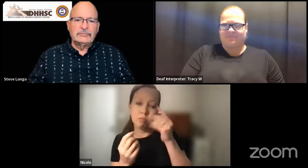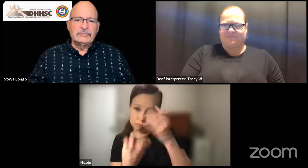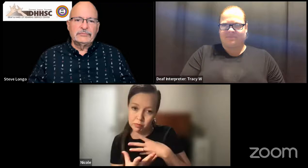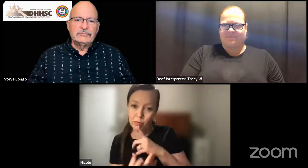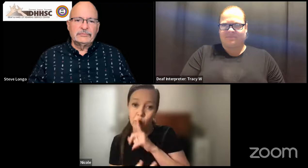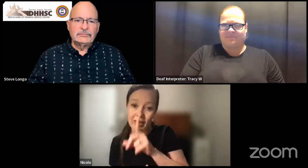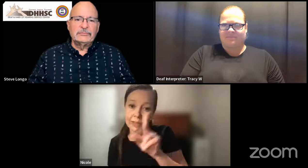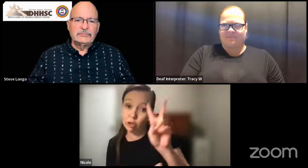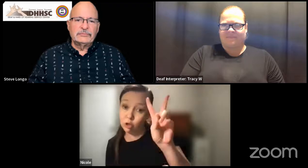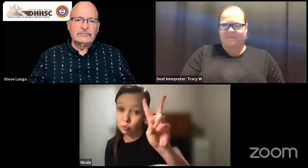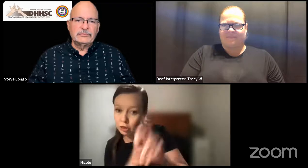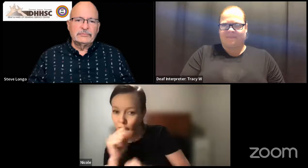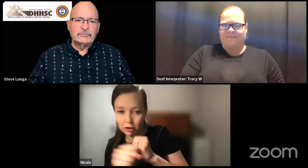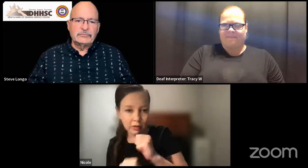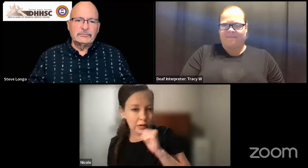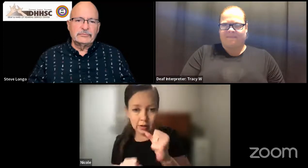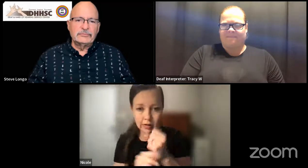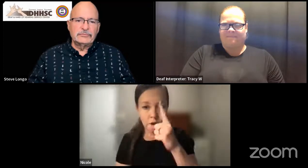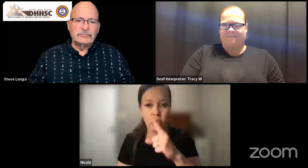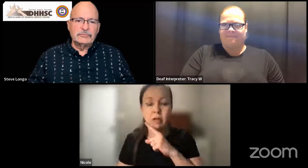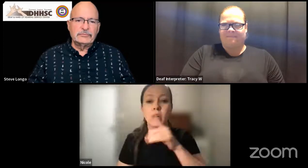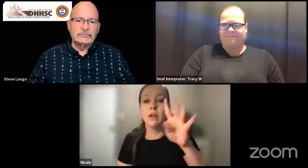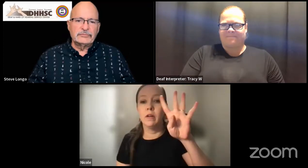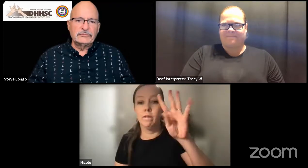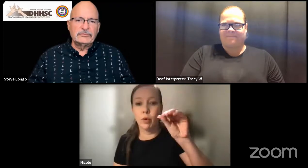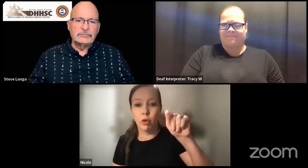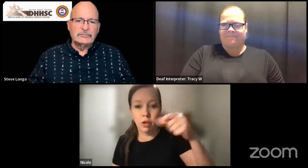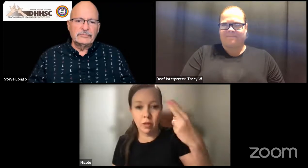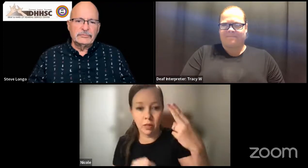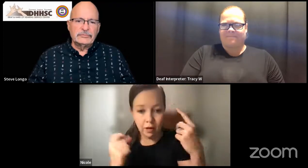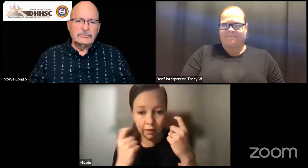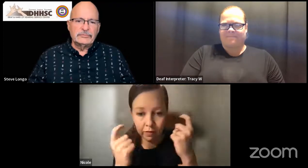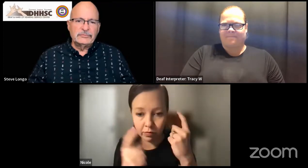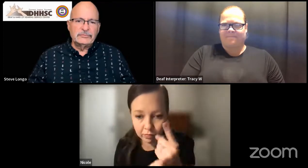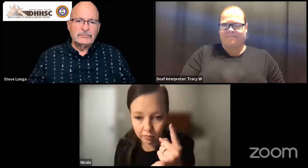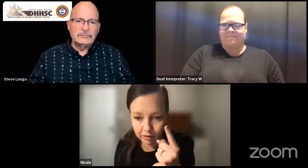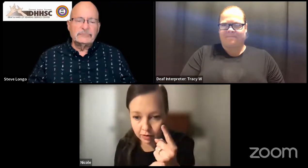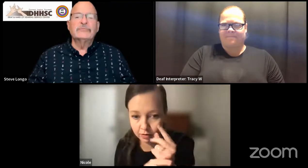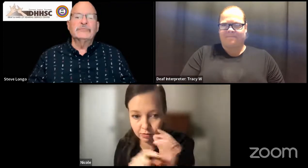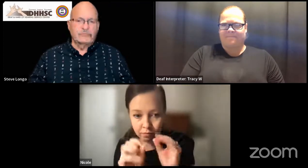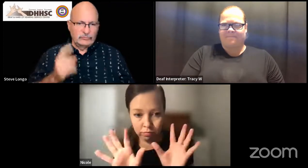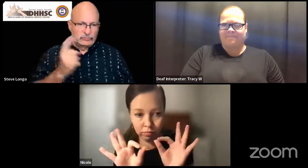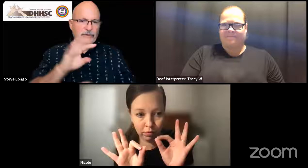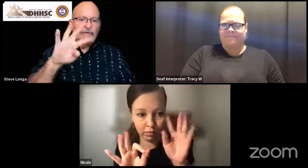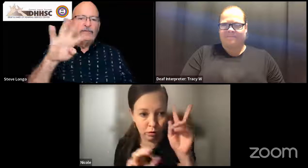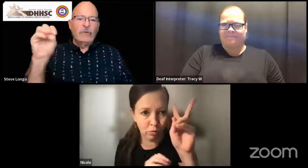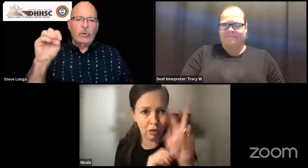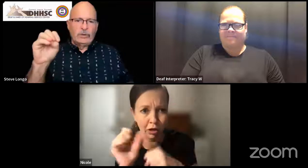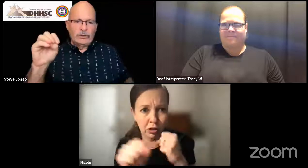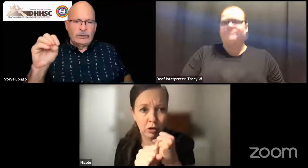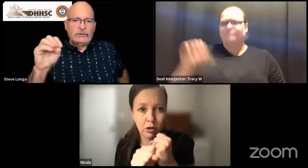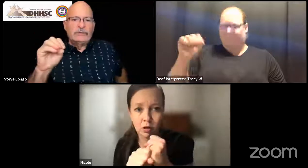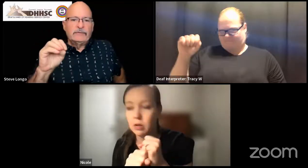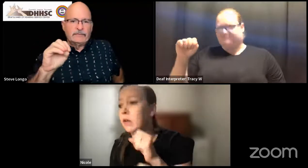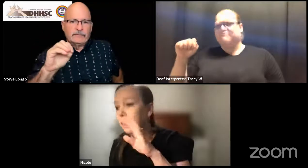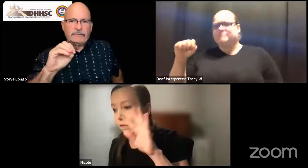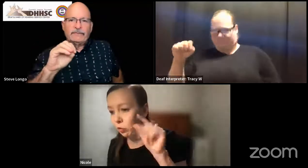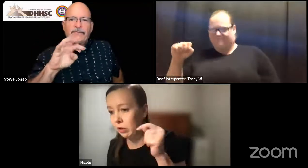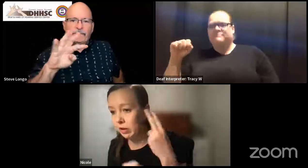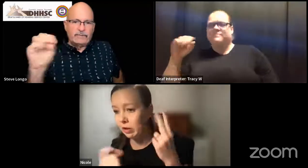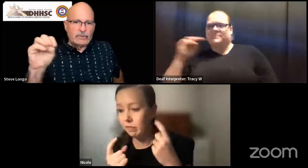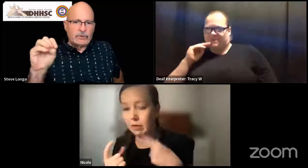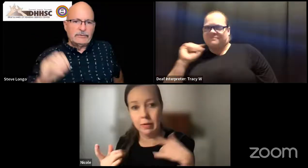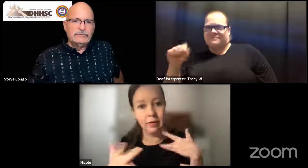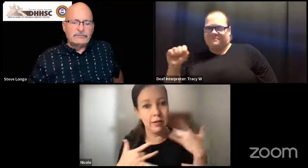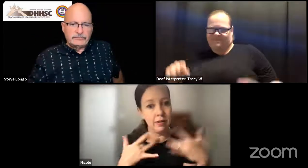Michelle just told us that it's not next year, but in 2 years, it will be the 40th anniversary for